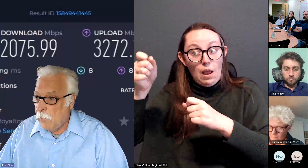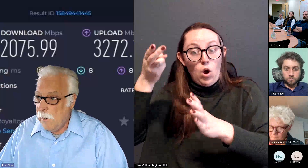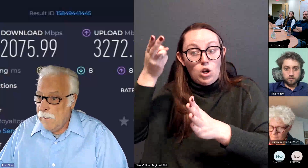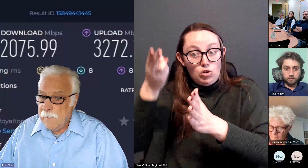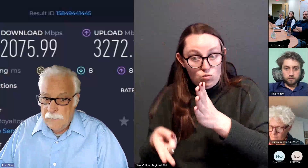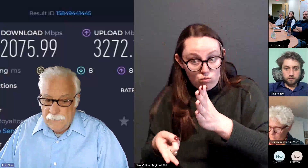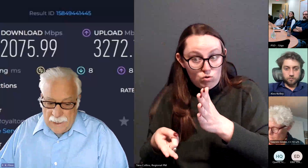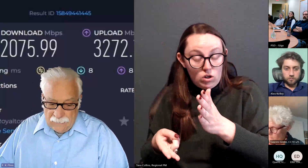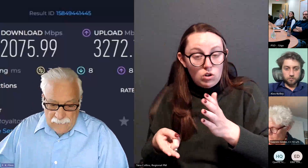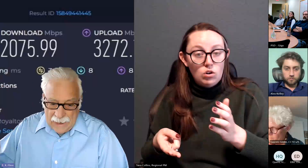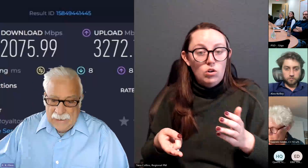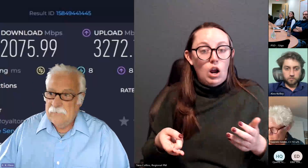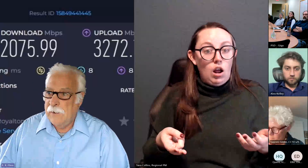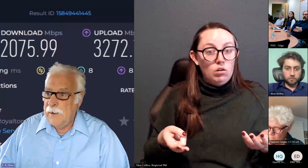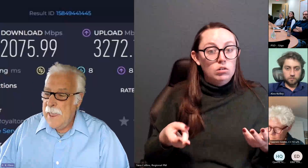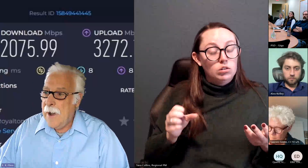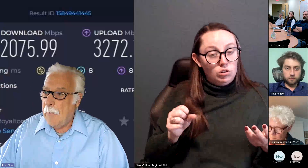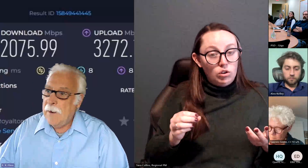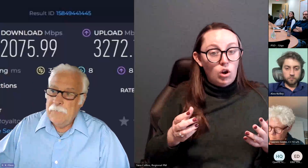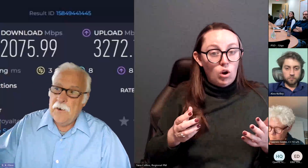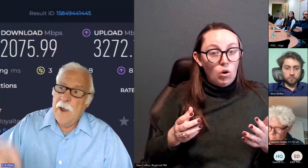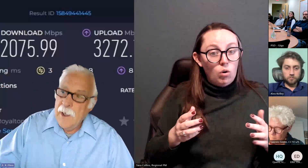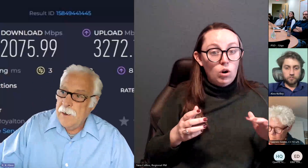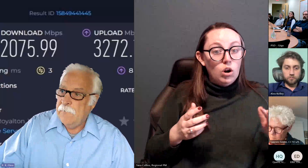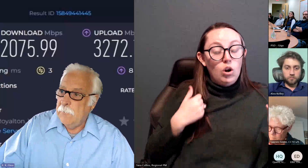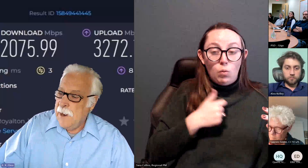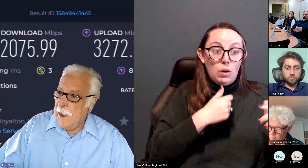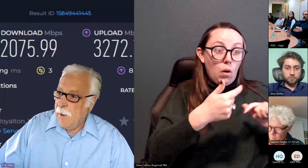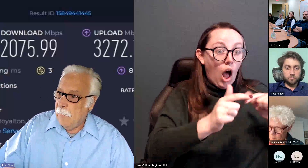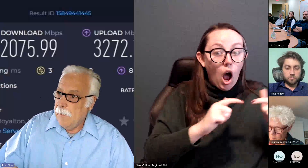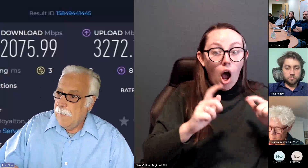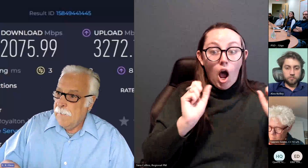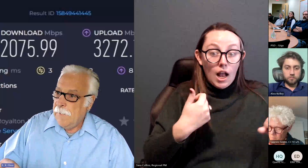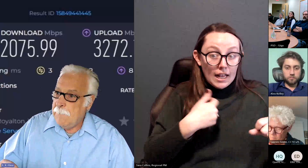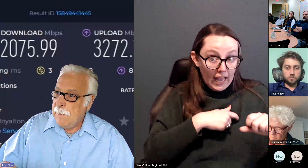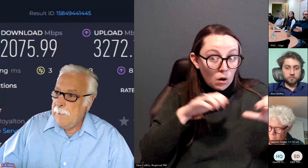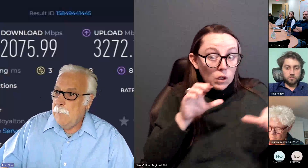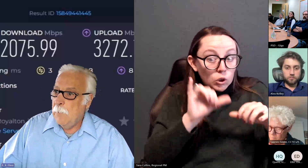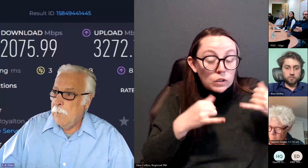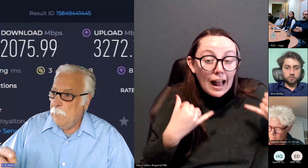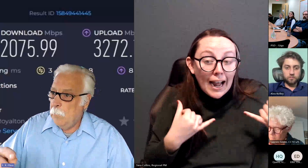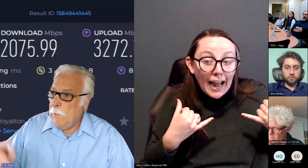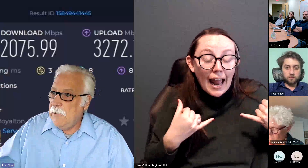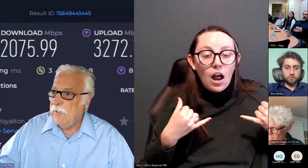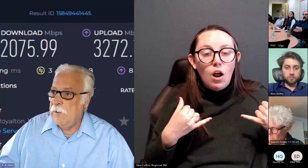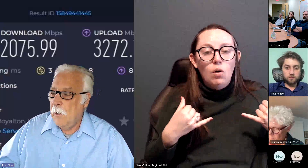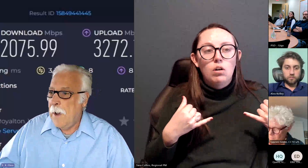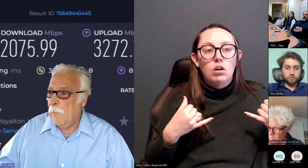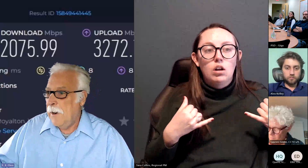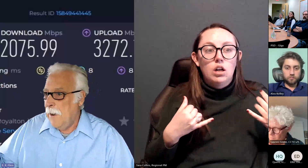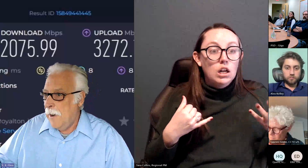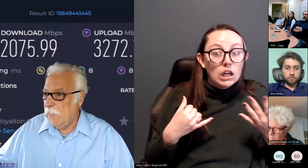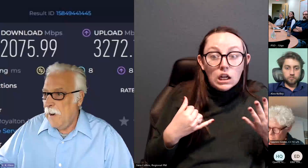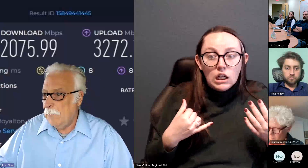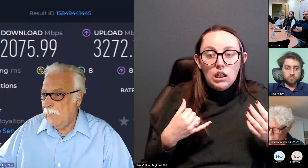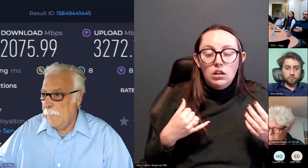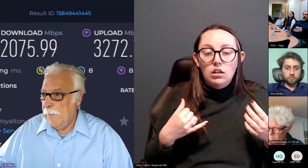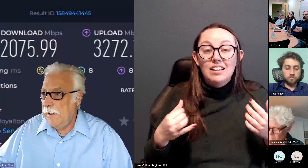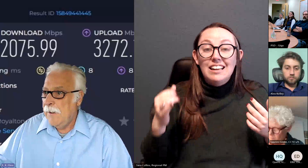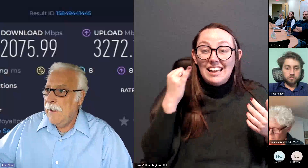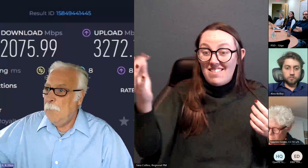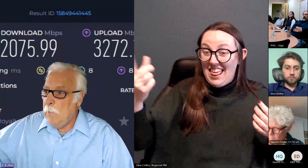make sure that that gets done now? And if they're not going to do it now, then maybe we should go out and